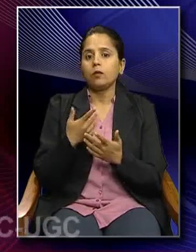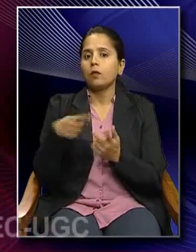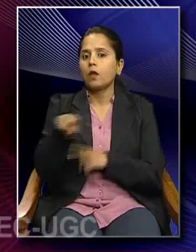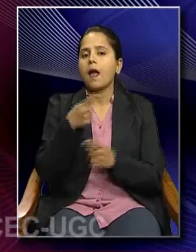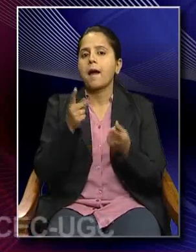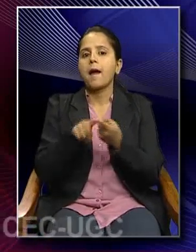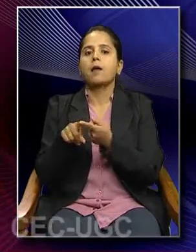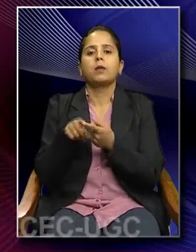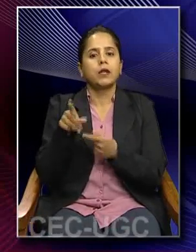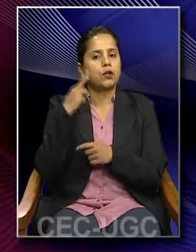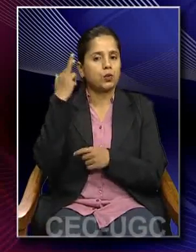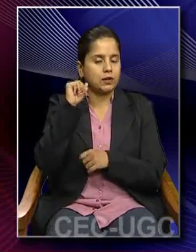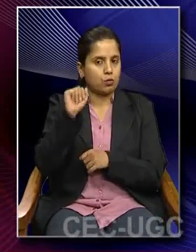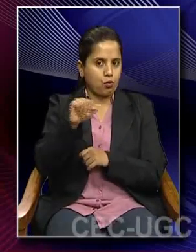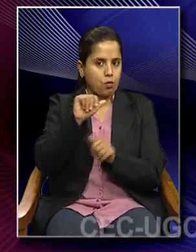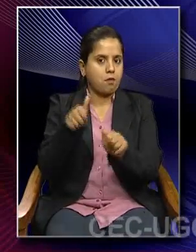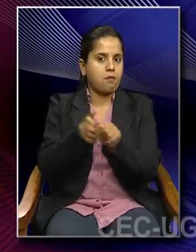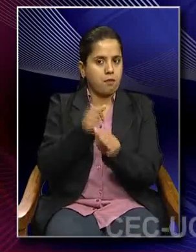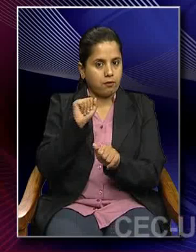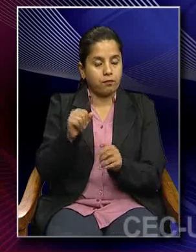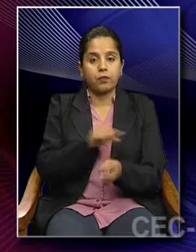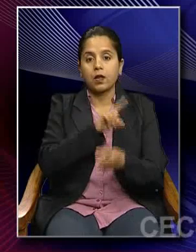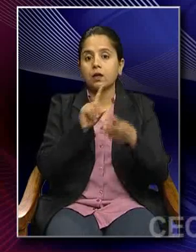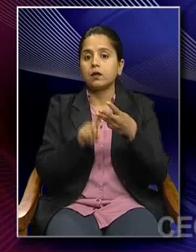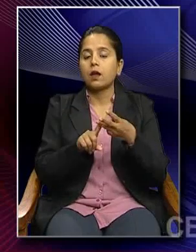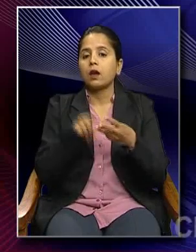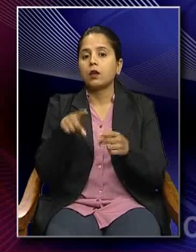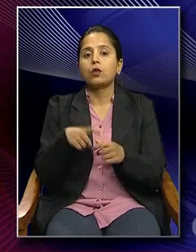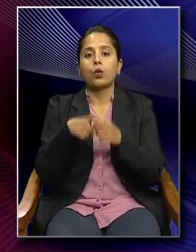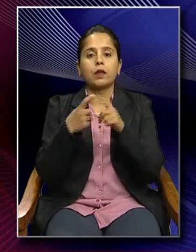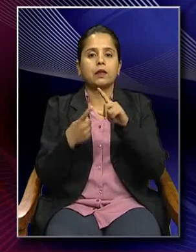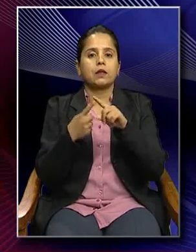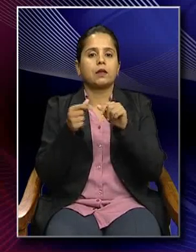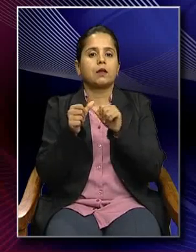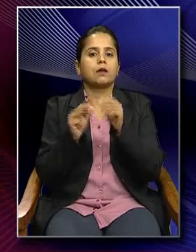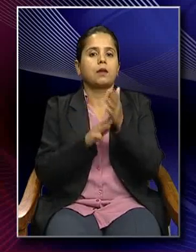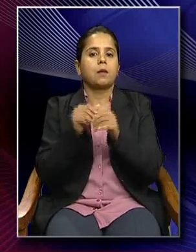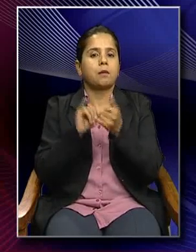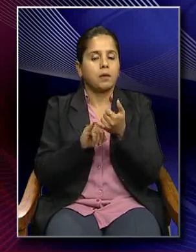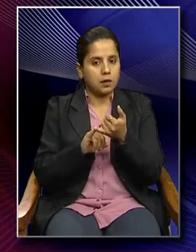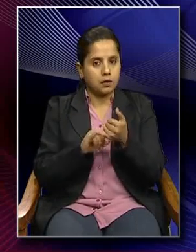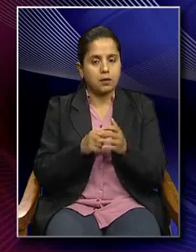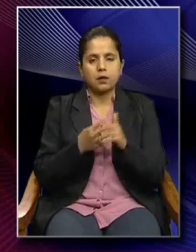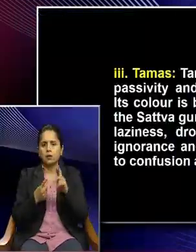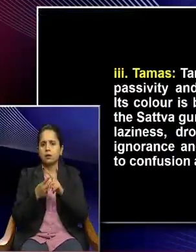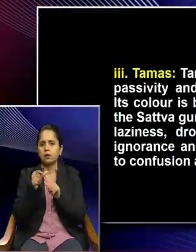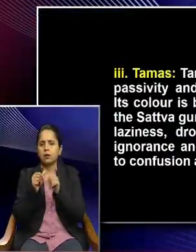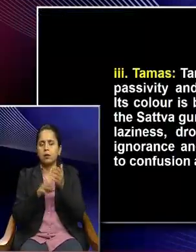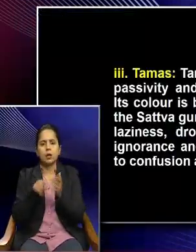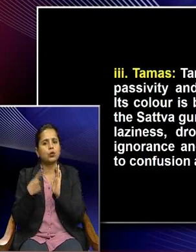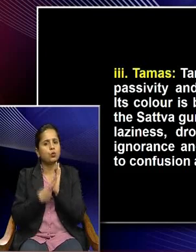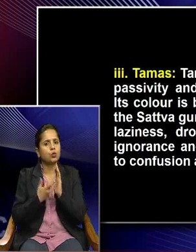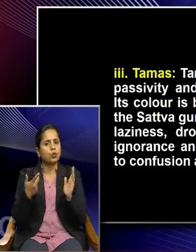things happen. The third gun is Tamas. So Tamas is a principle